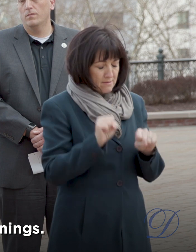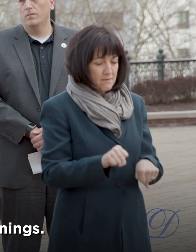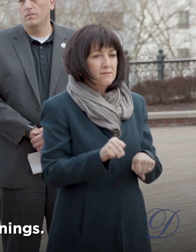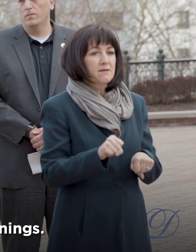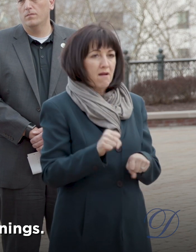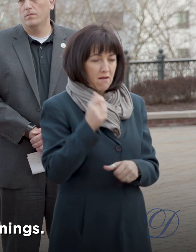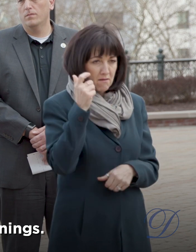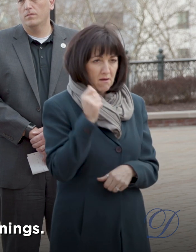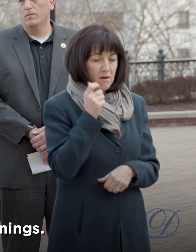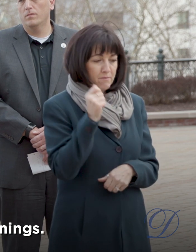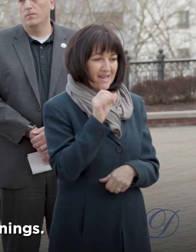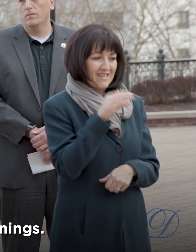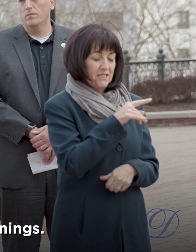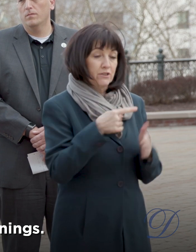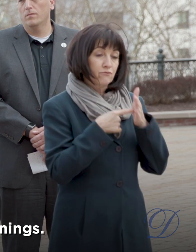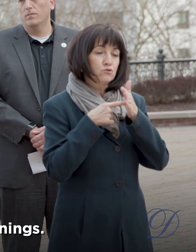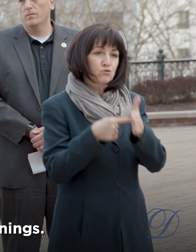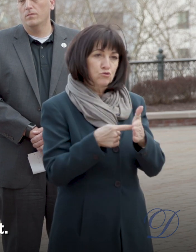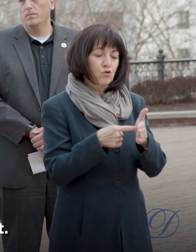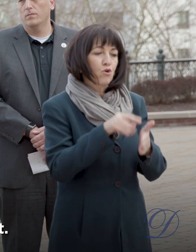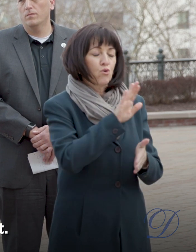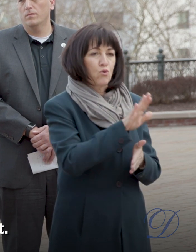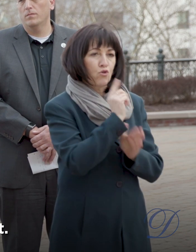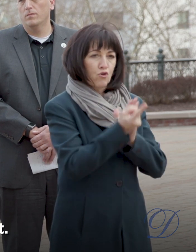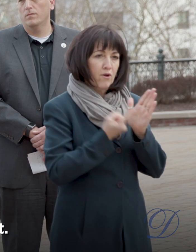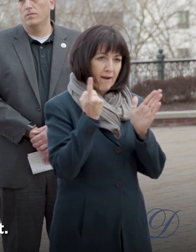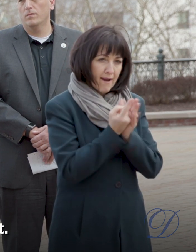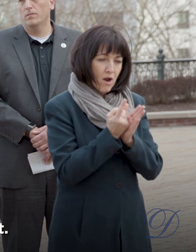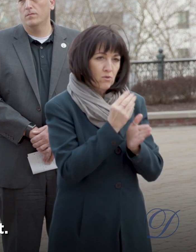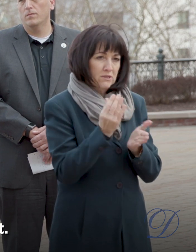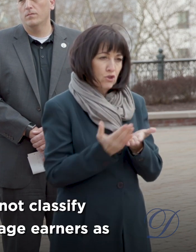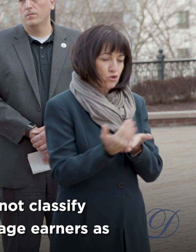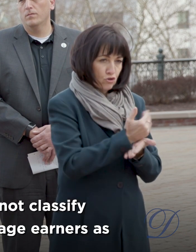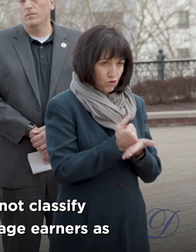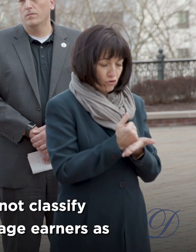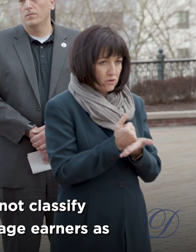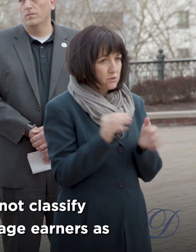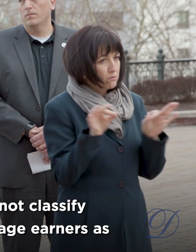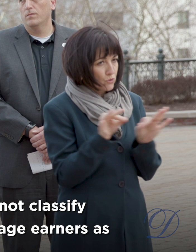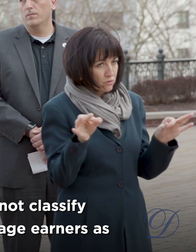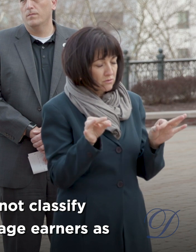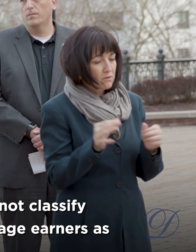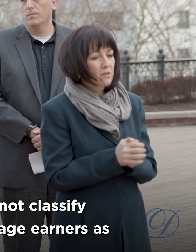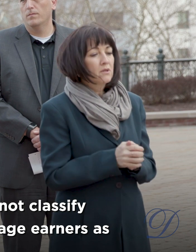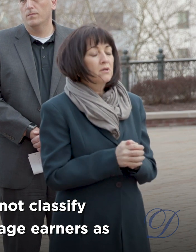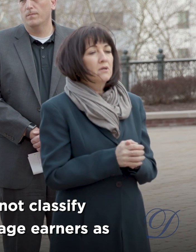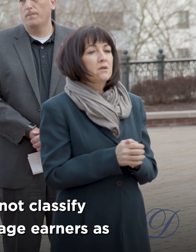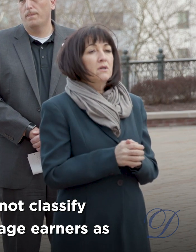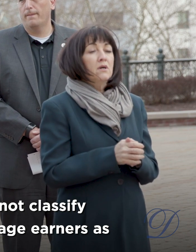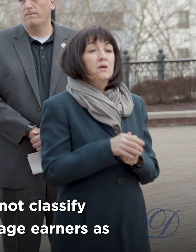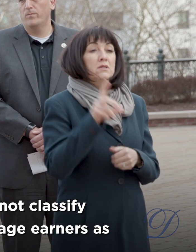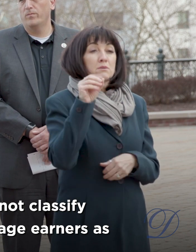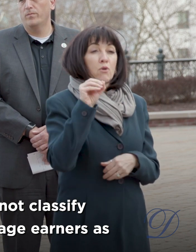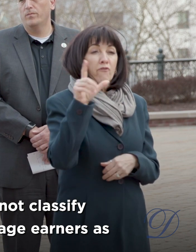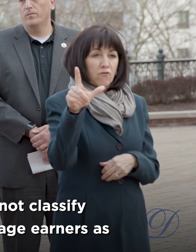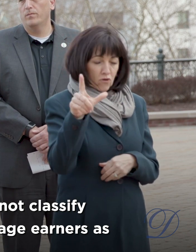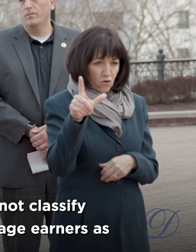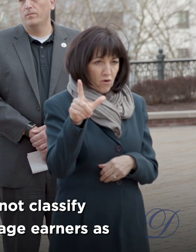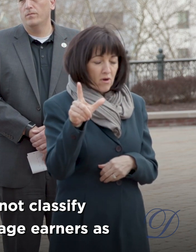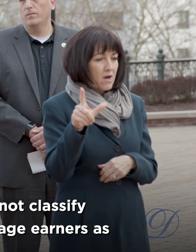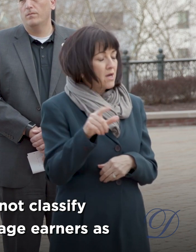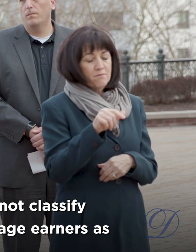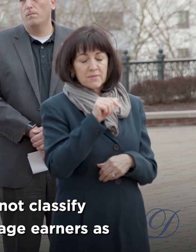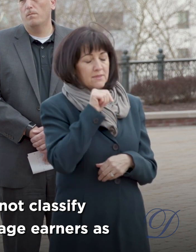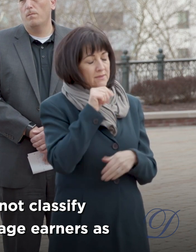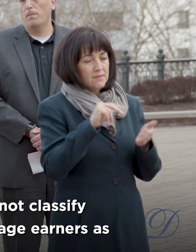decreased hours and earnings. And that's important. the Department of Labor will not classify tipped employees